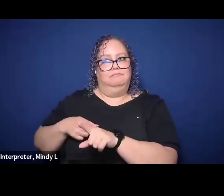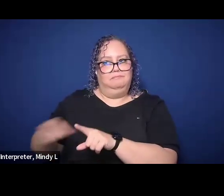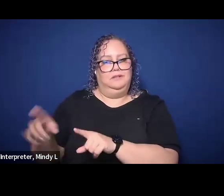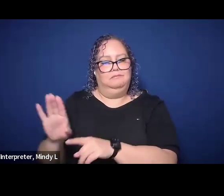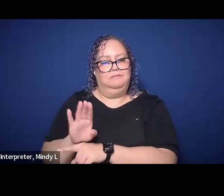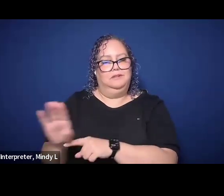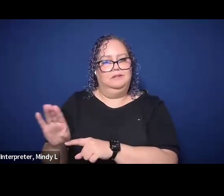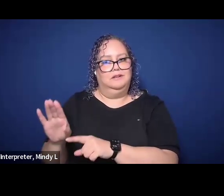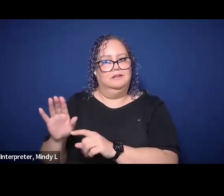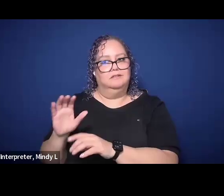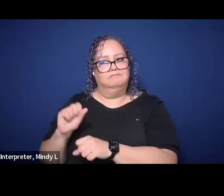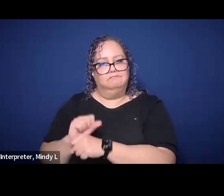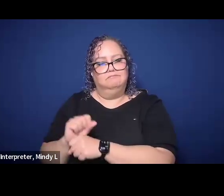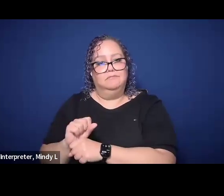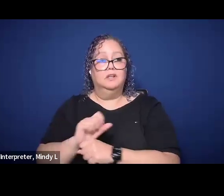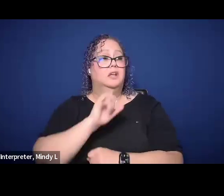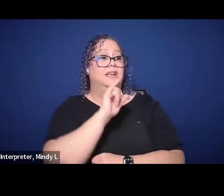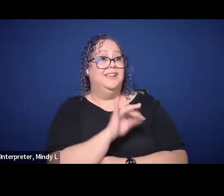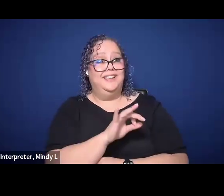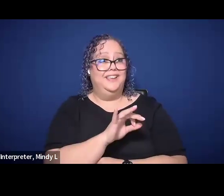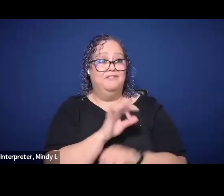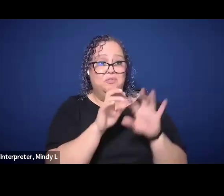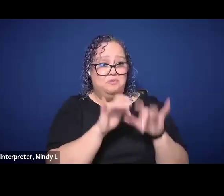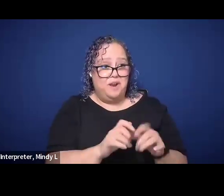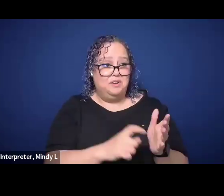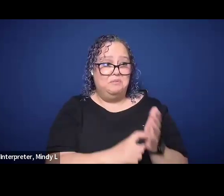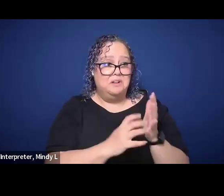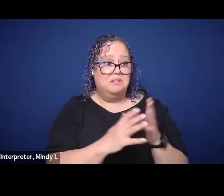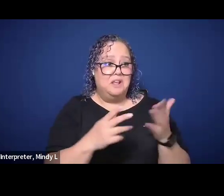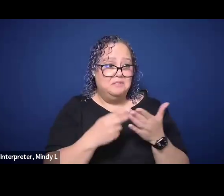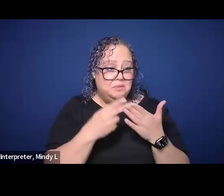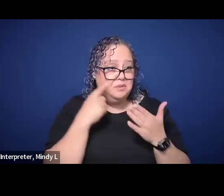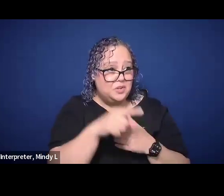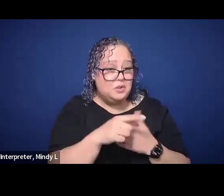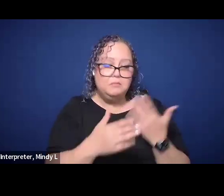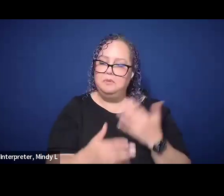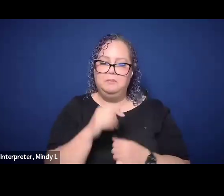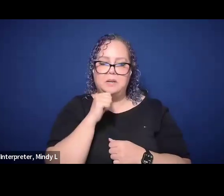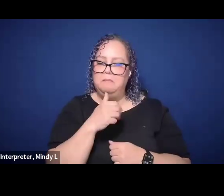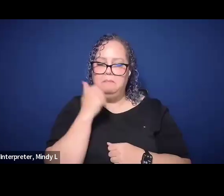If writing is something that uses a lot of spoons for you, it's probably not the best business for you to start.